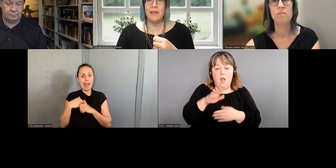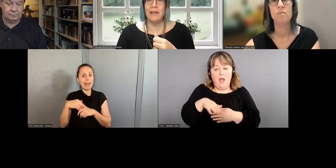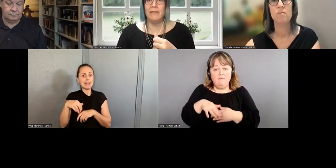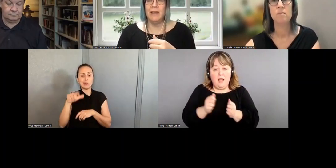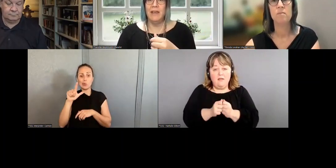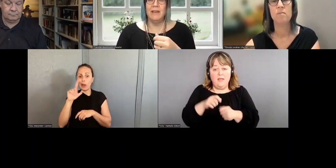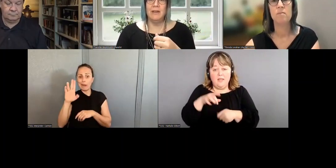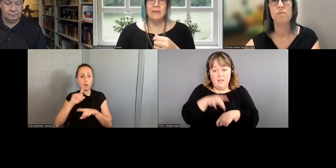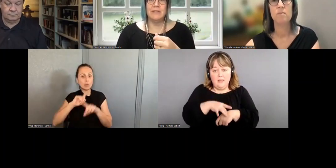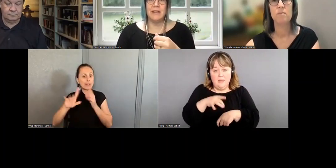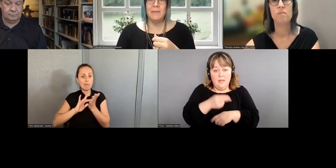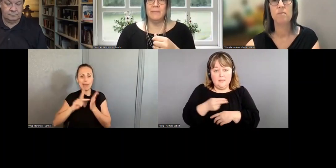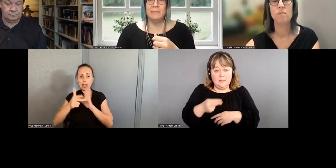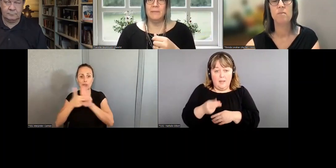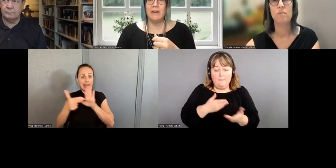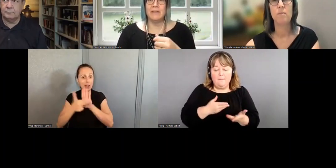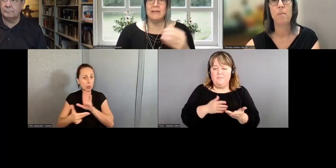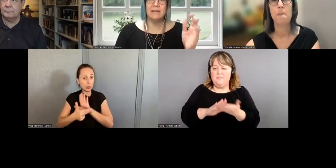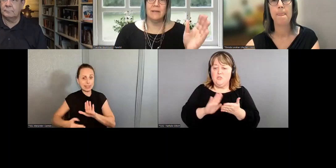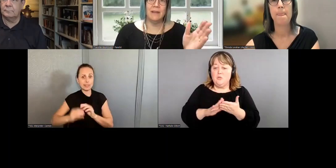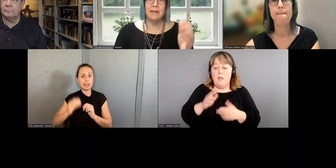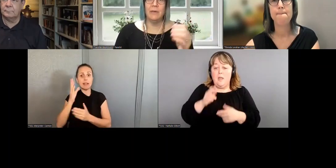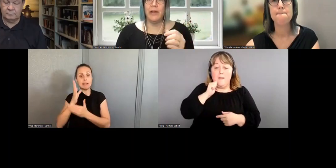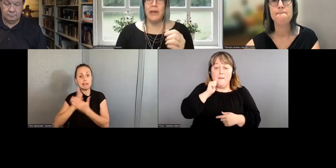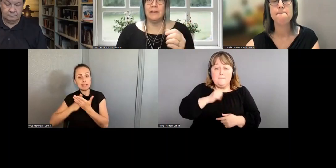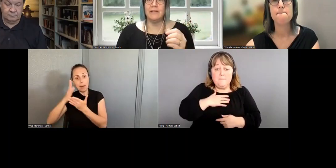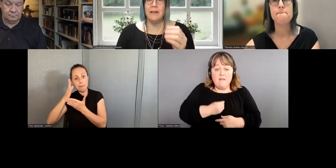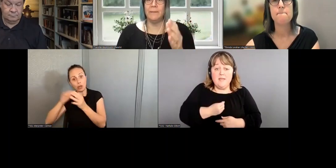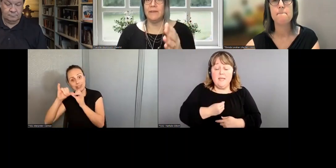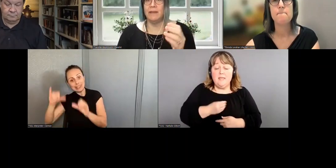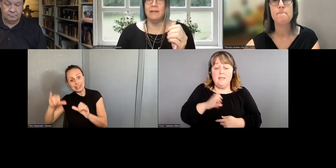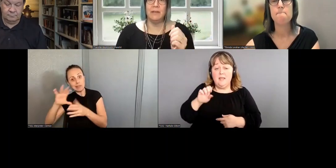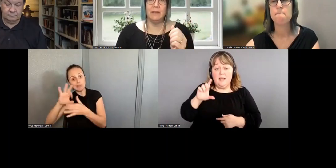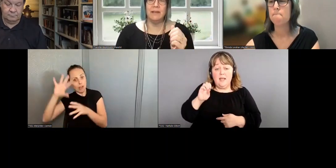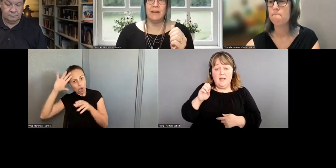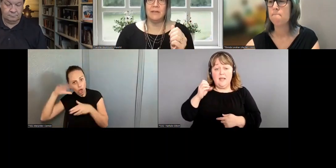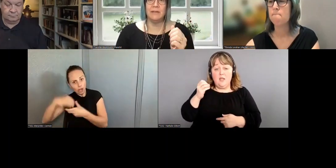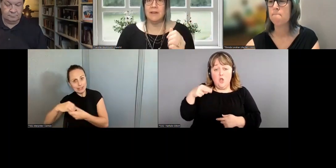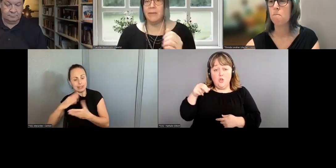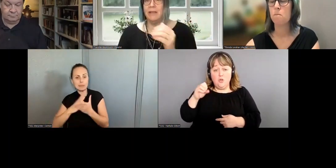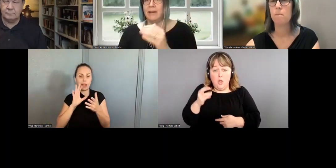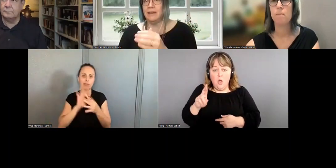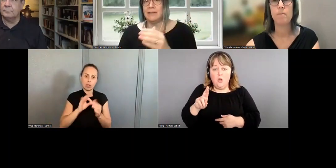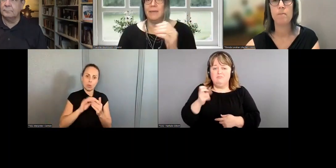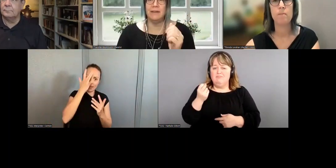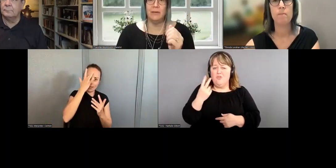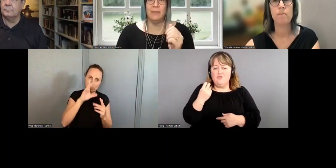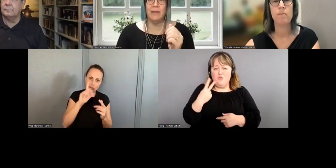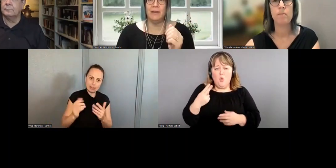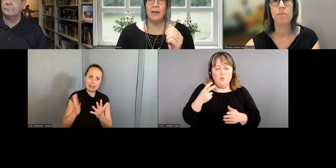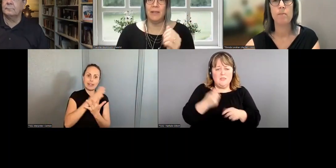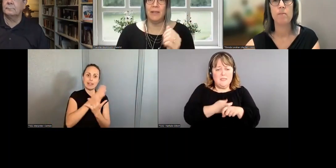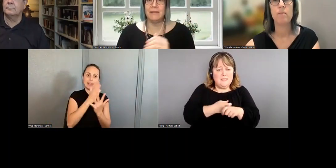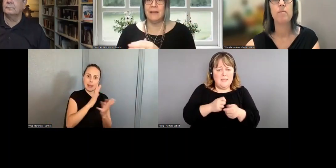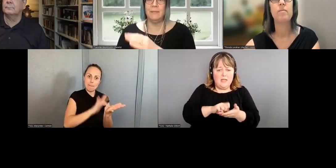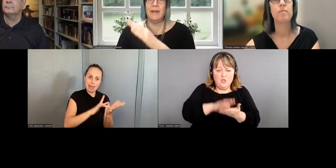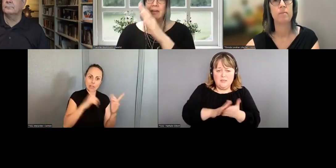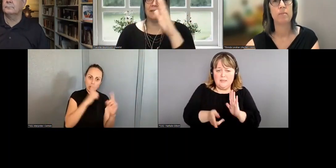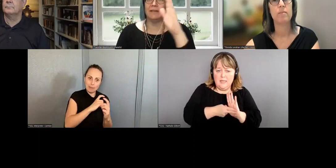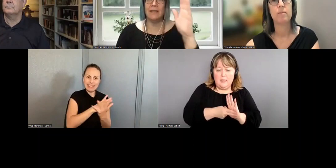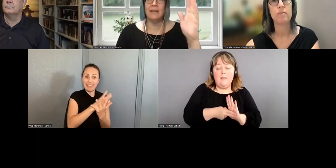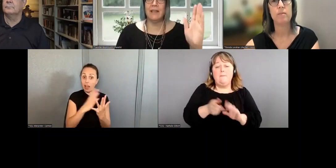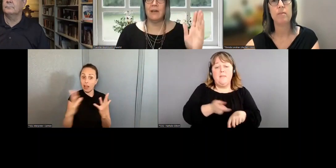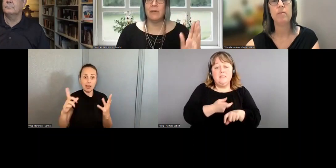and we have, some parts of the system that deal with autism, some that deal with intellectual disability, some that deal with the medical complexity, but